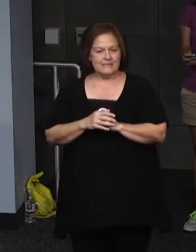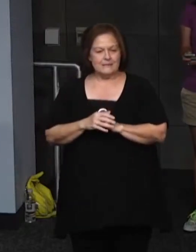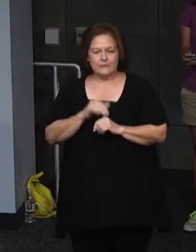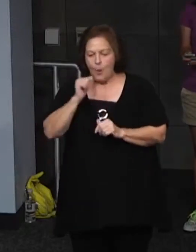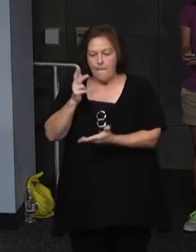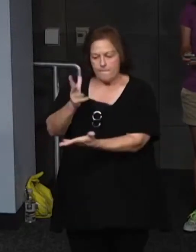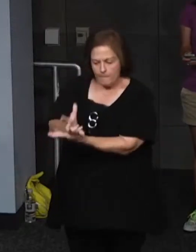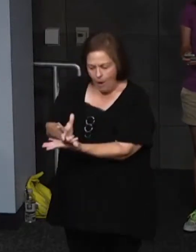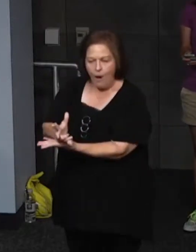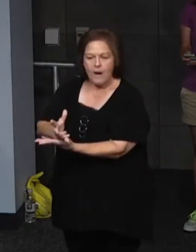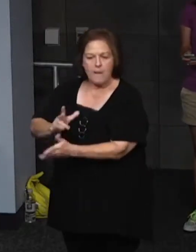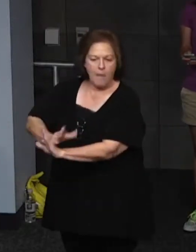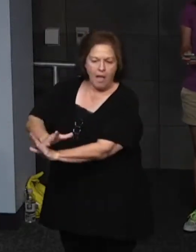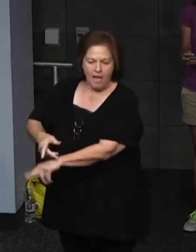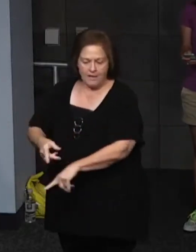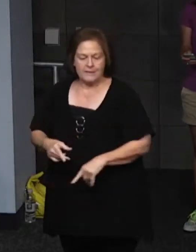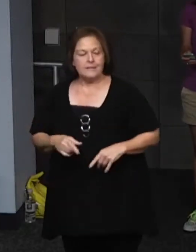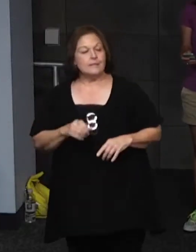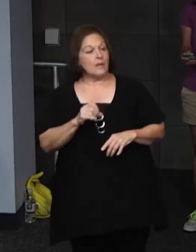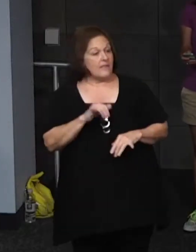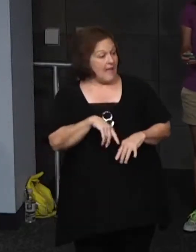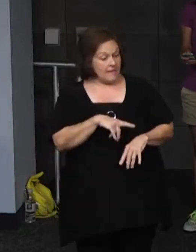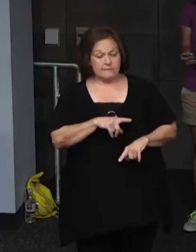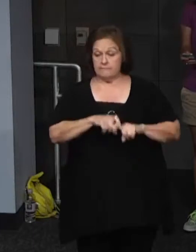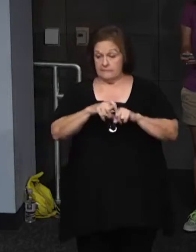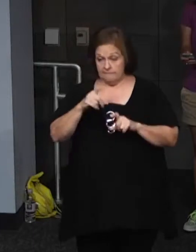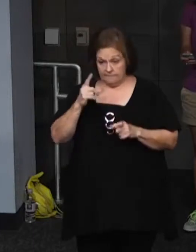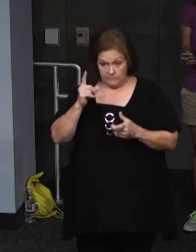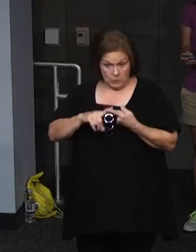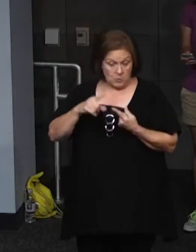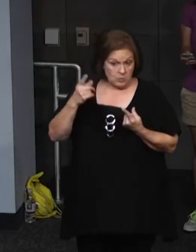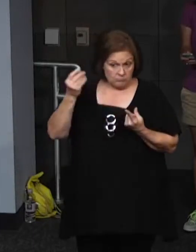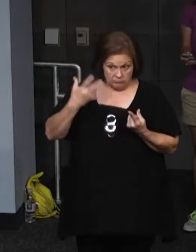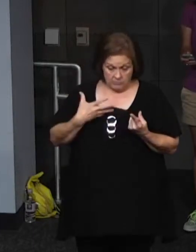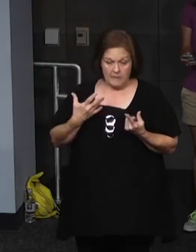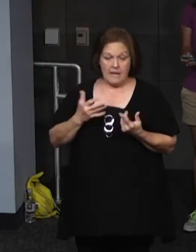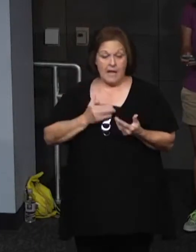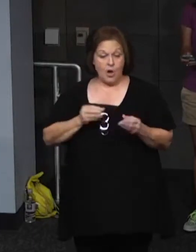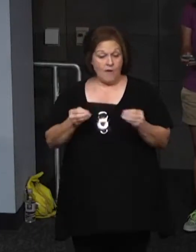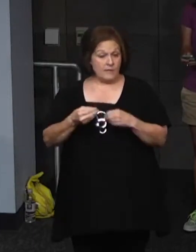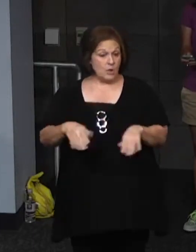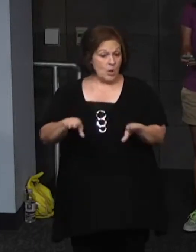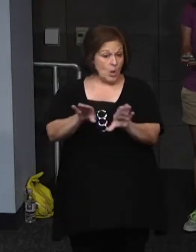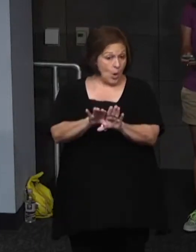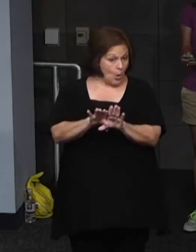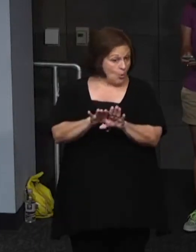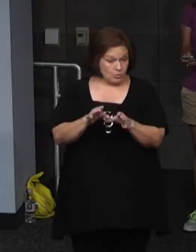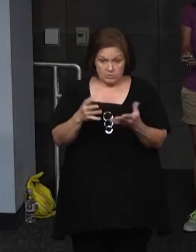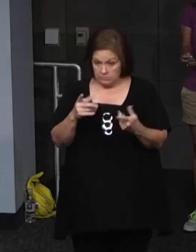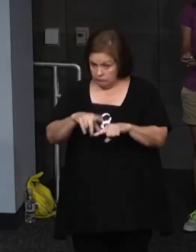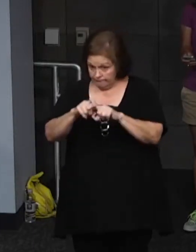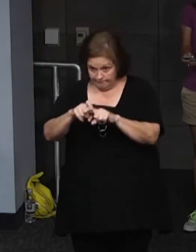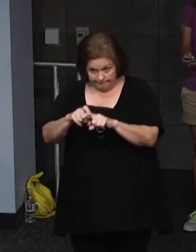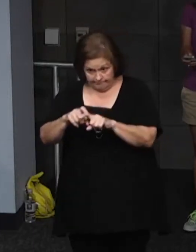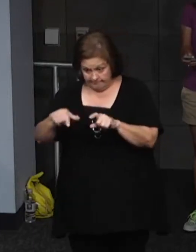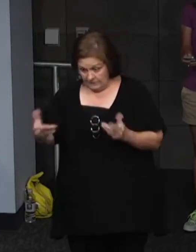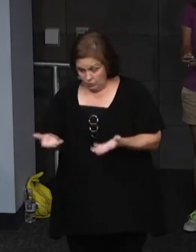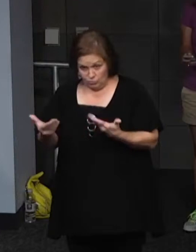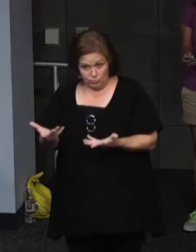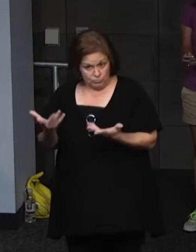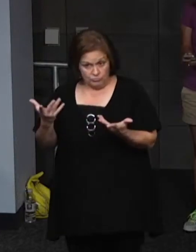again, recycling is suspended until further notice. And then our offices are closed until further notice in Jefferson Parish government. We